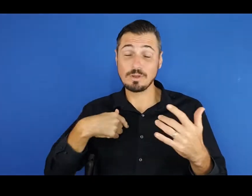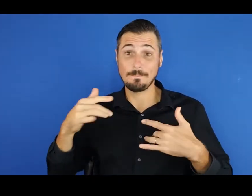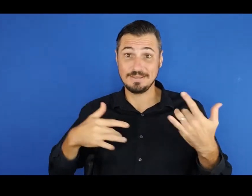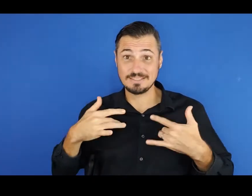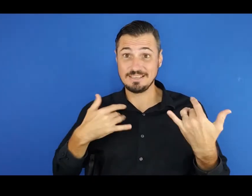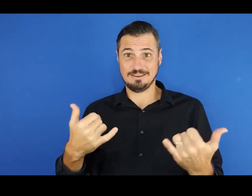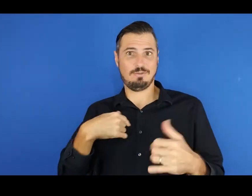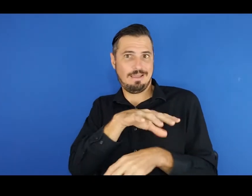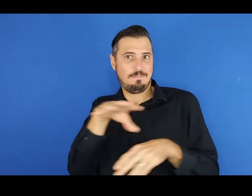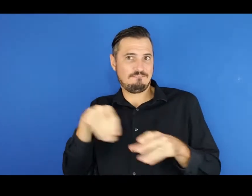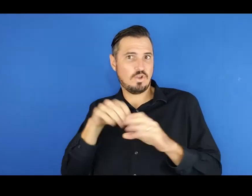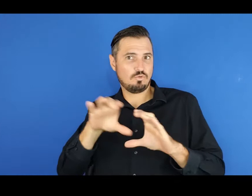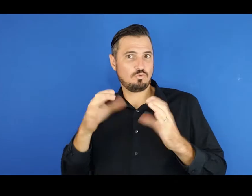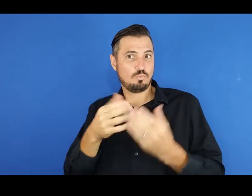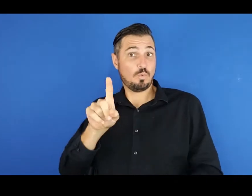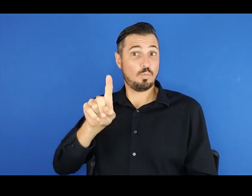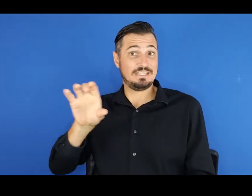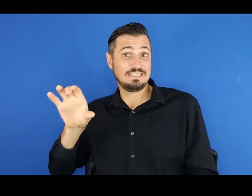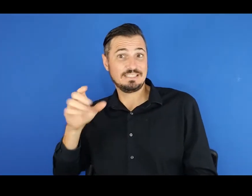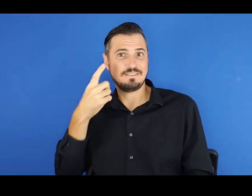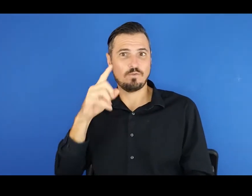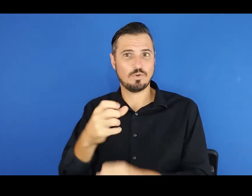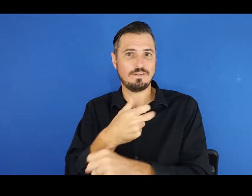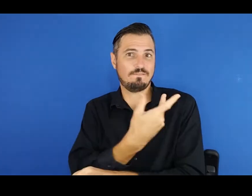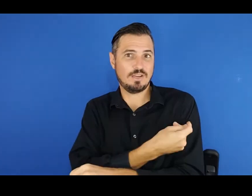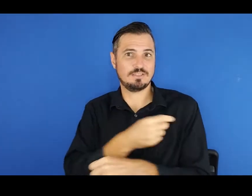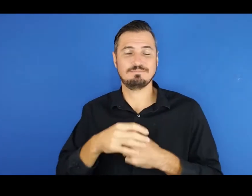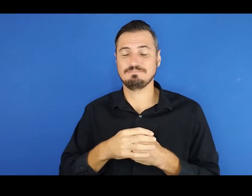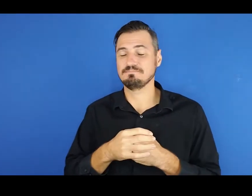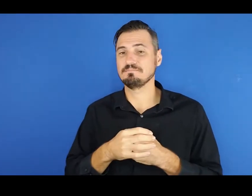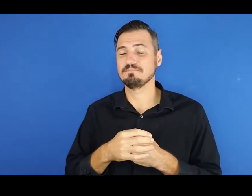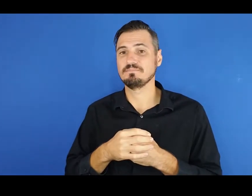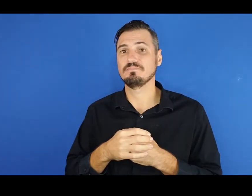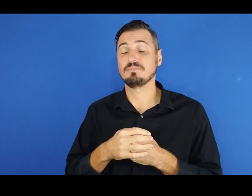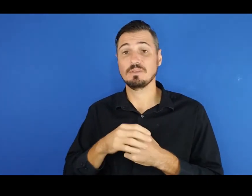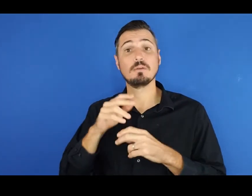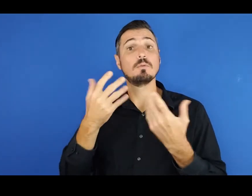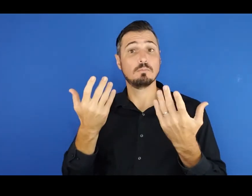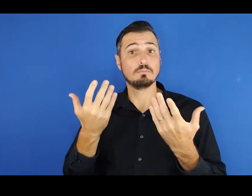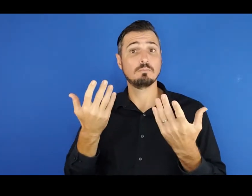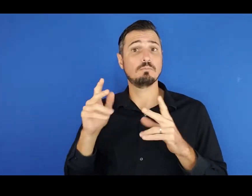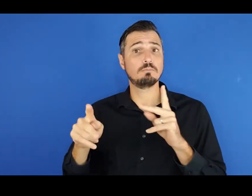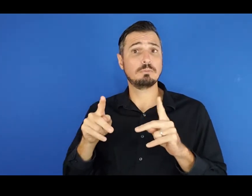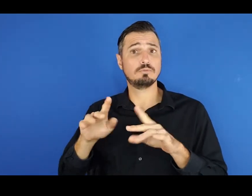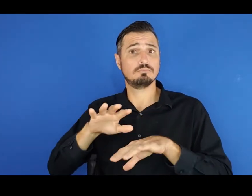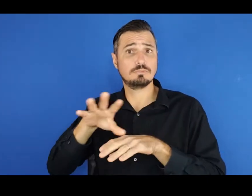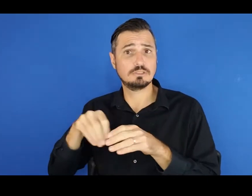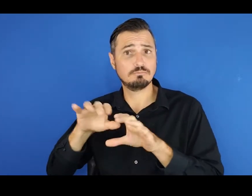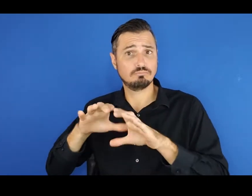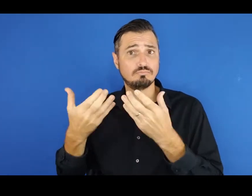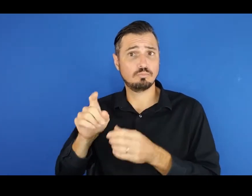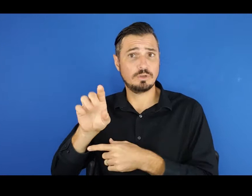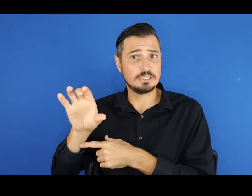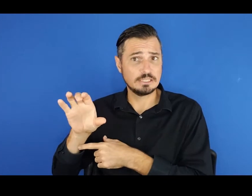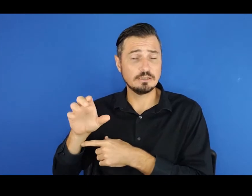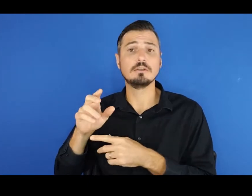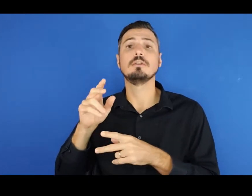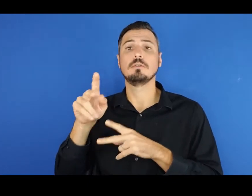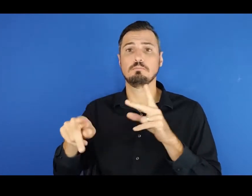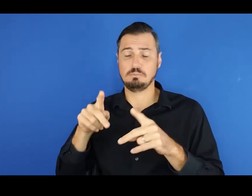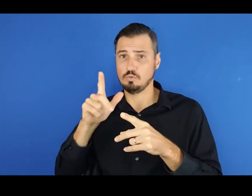for vaccinations. The current priority groups in 1C are, first, anyone 65 or